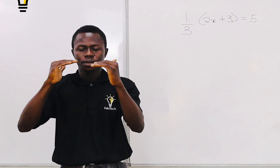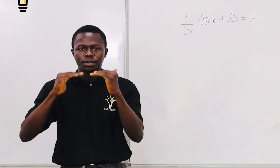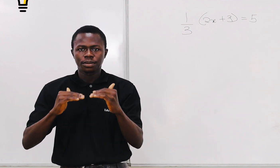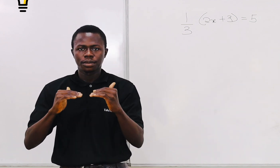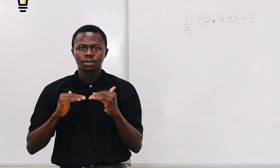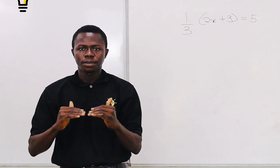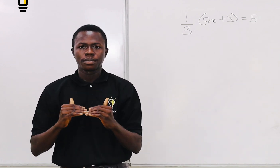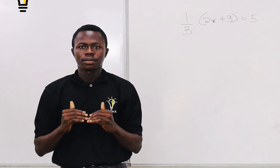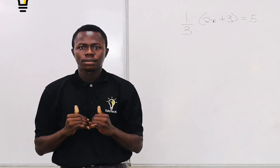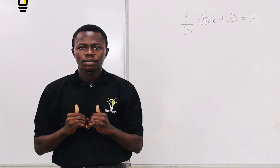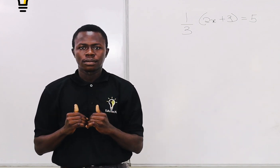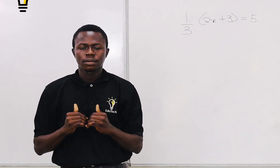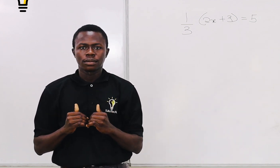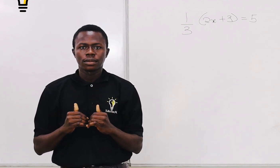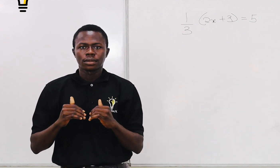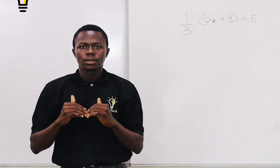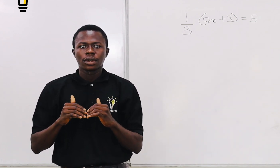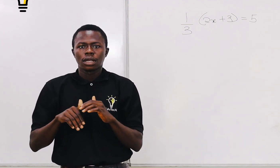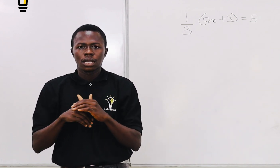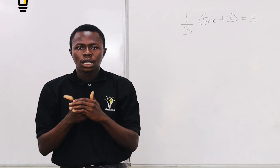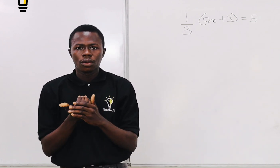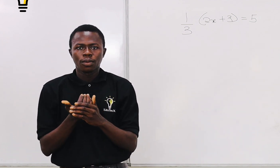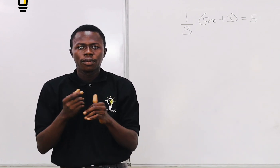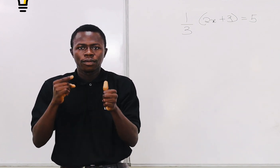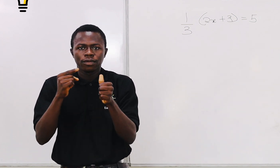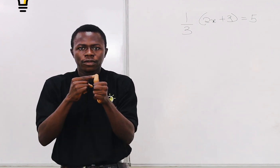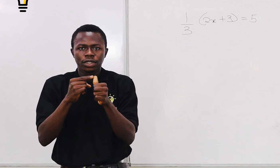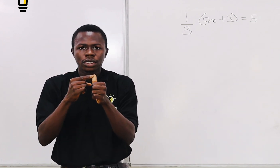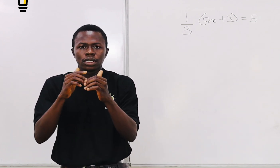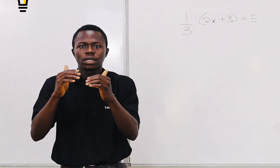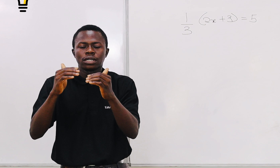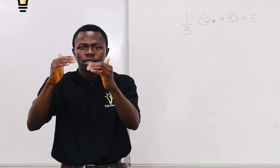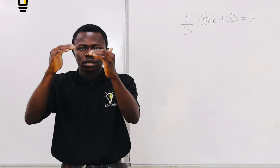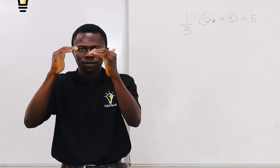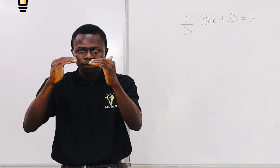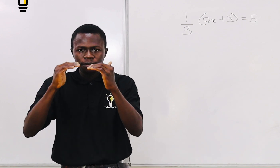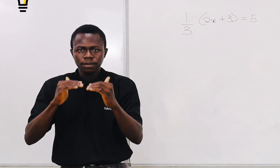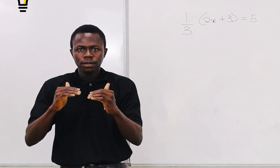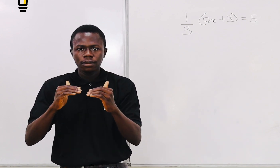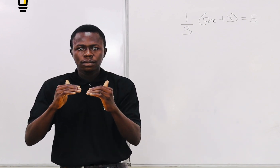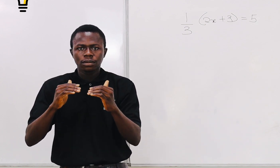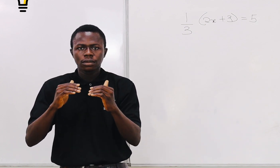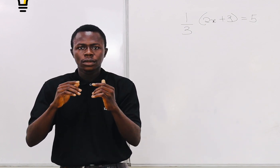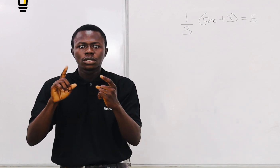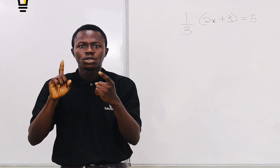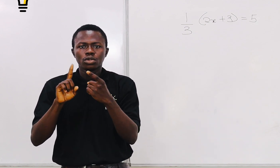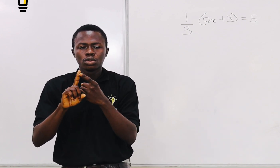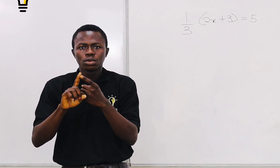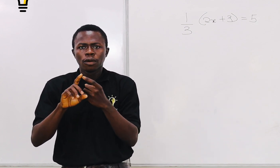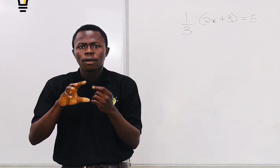we follow the following steps or methods to solve an equation like that. And the first step is